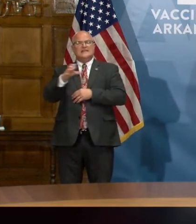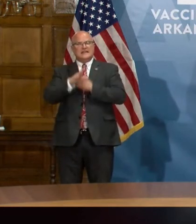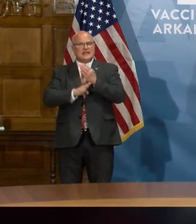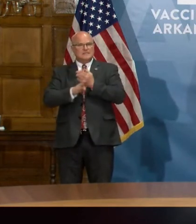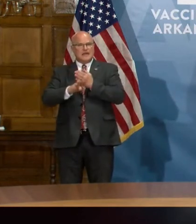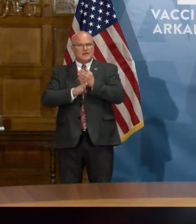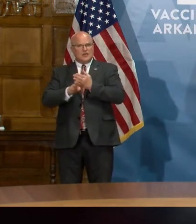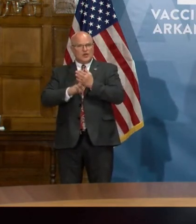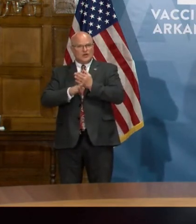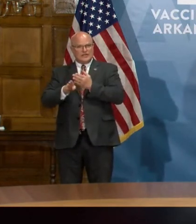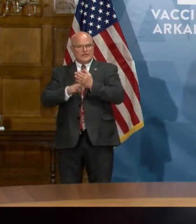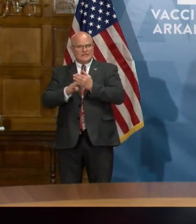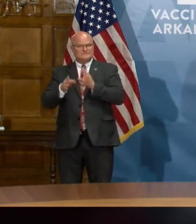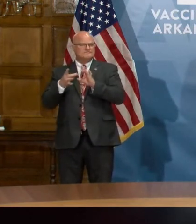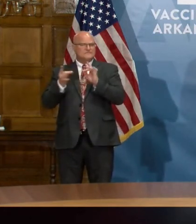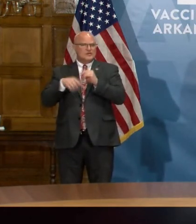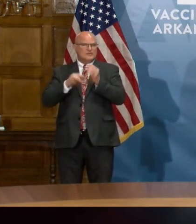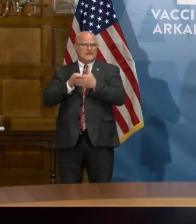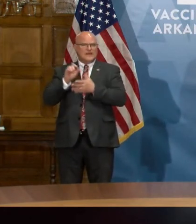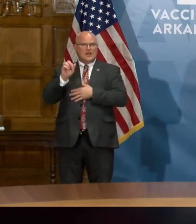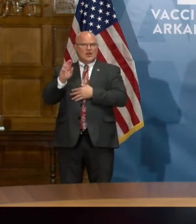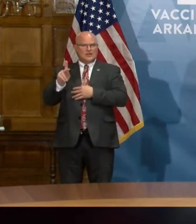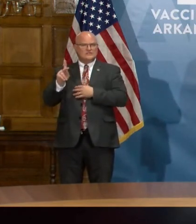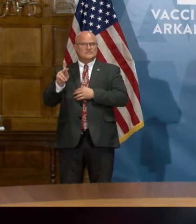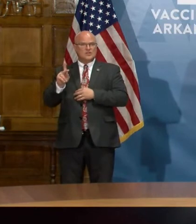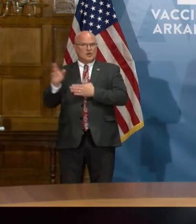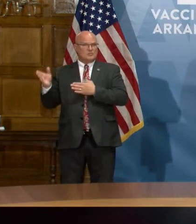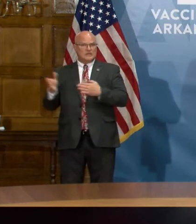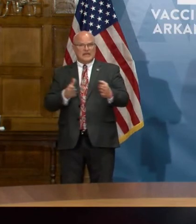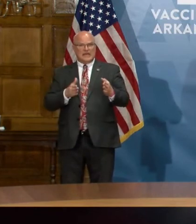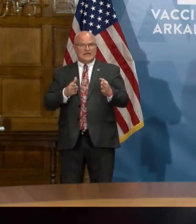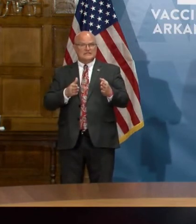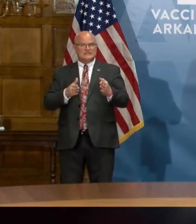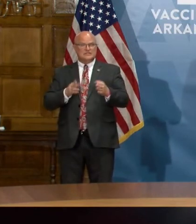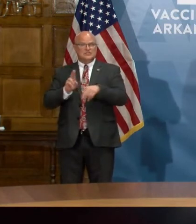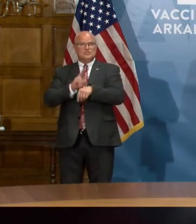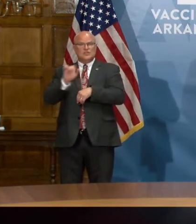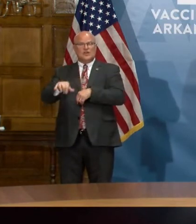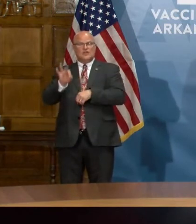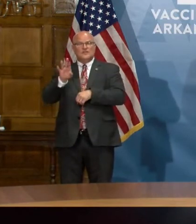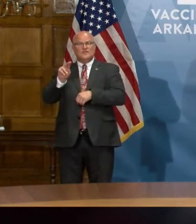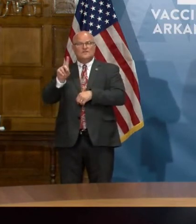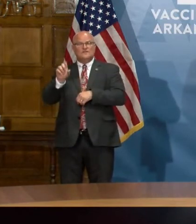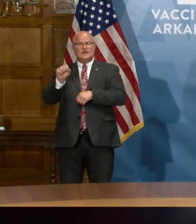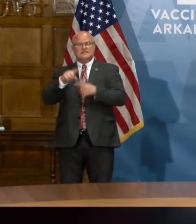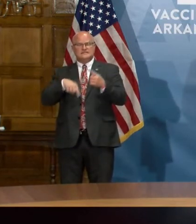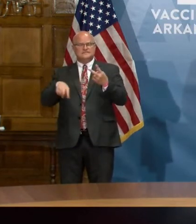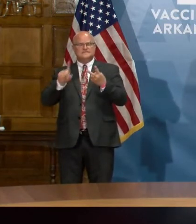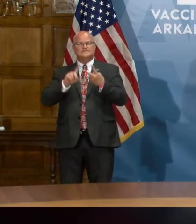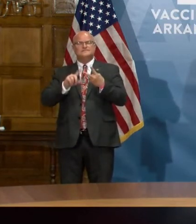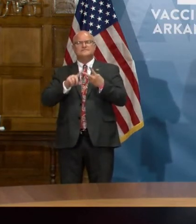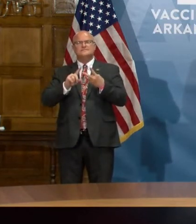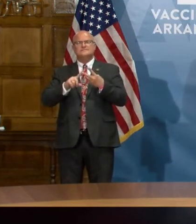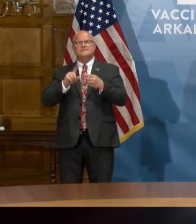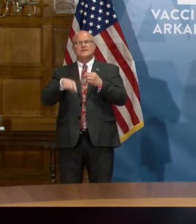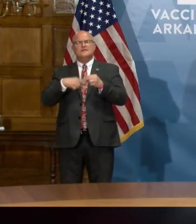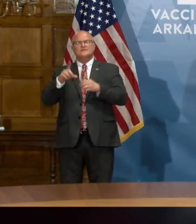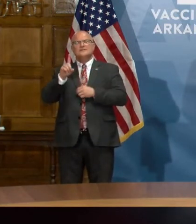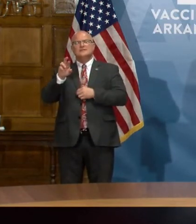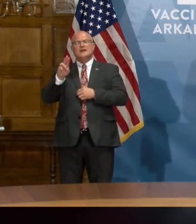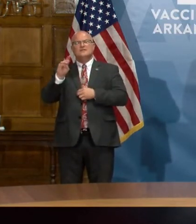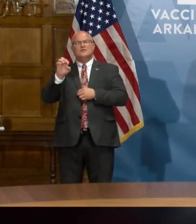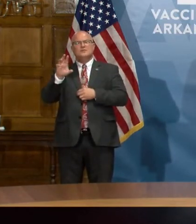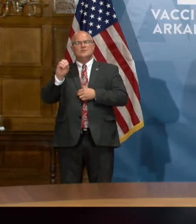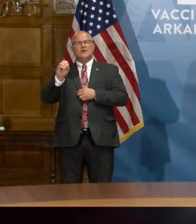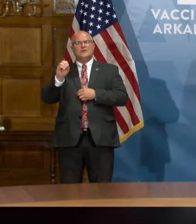communities. Can you comment, has Arkansas received plans to use those funds? And second question is for Dr. Romero,